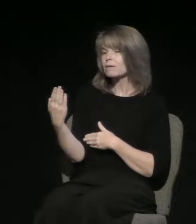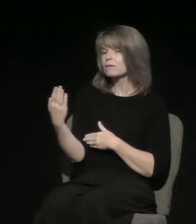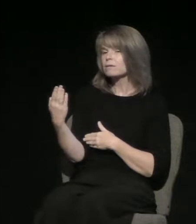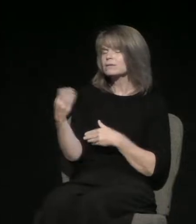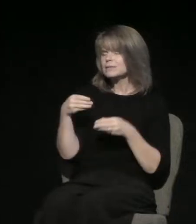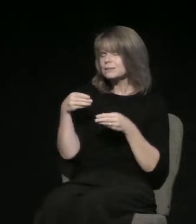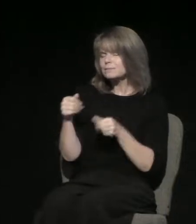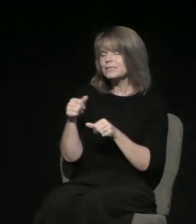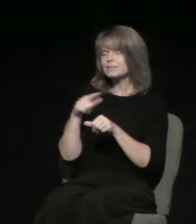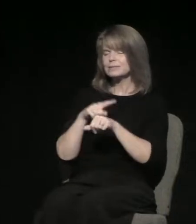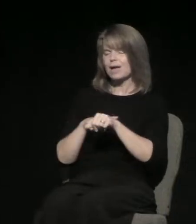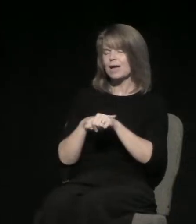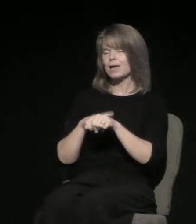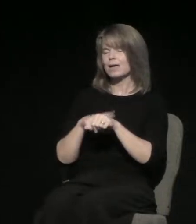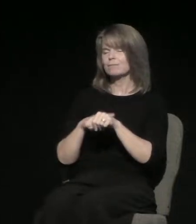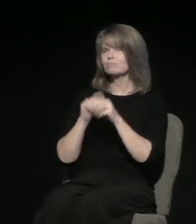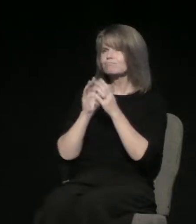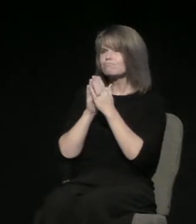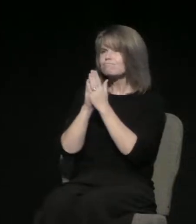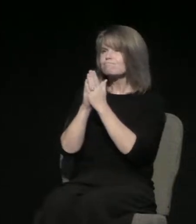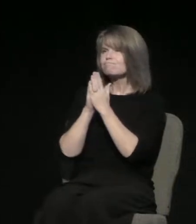To spend time In that closet